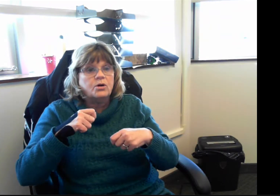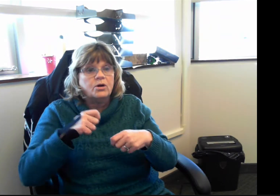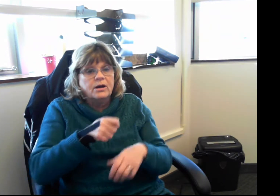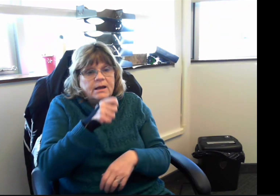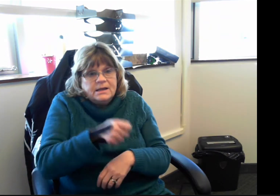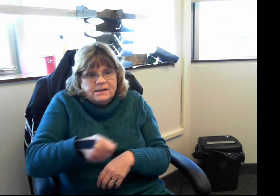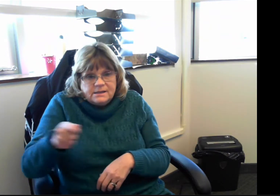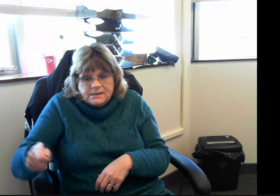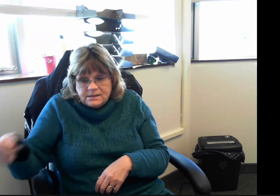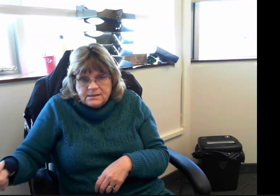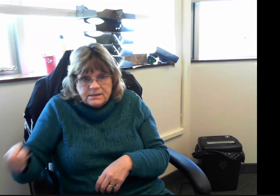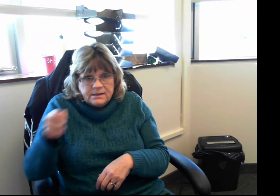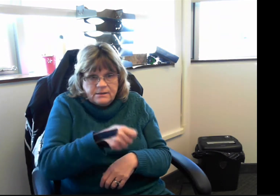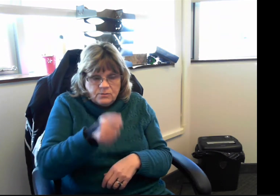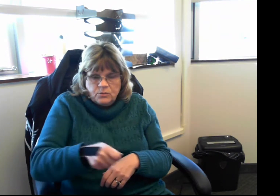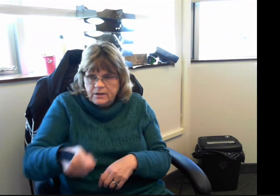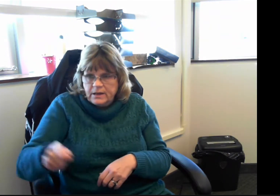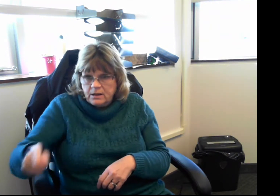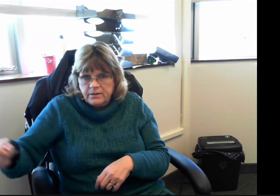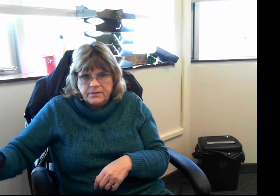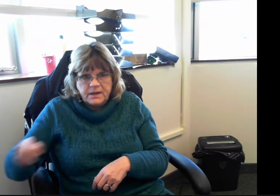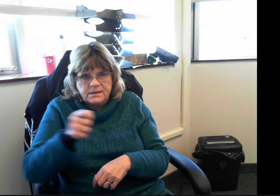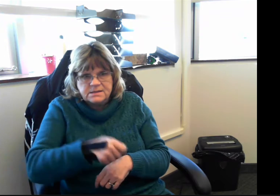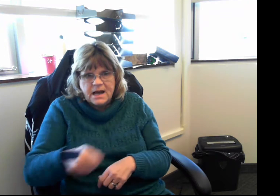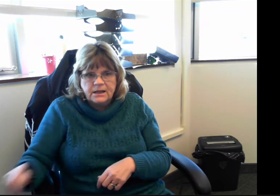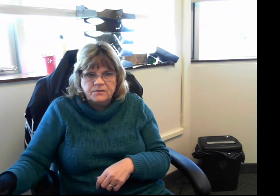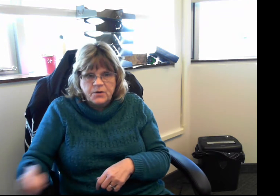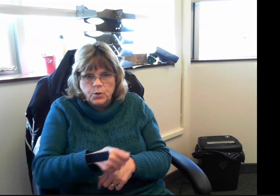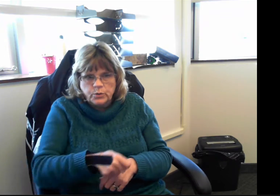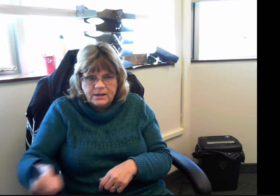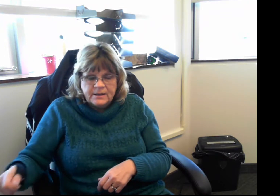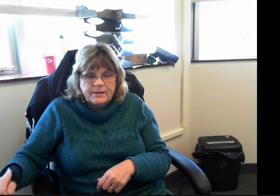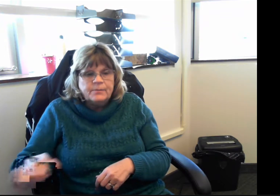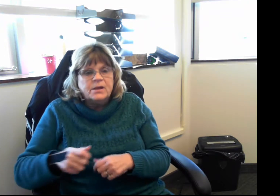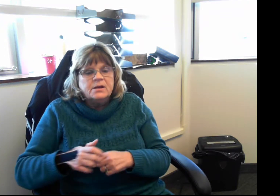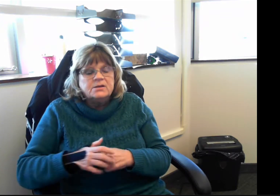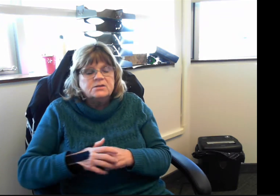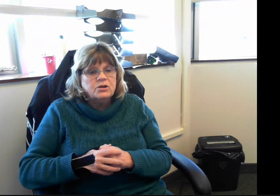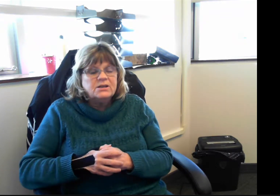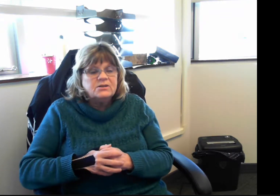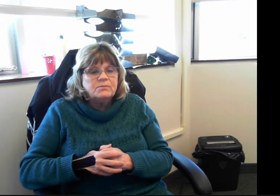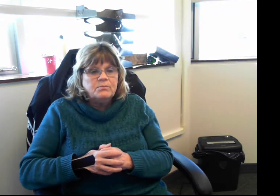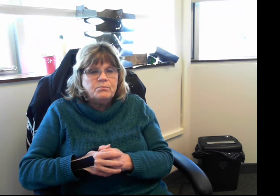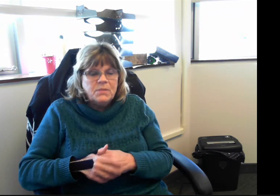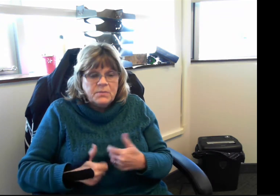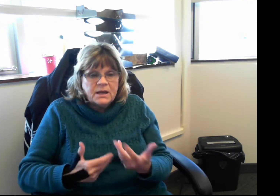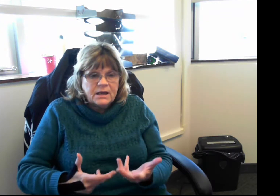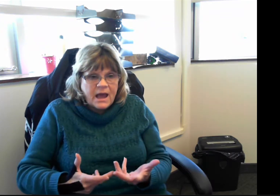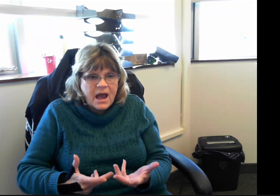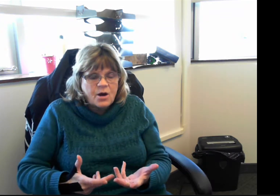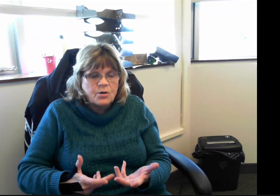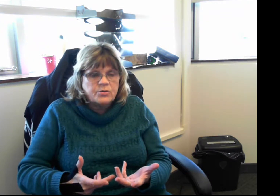Or what do they call that thing? The xylophone. So you're going to mimic how they